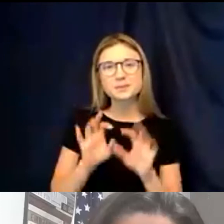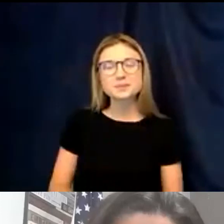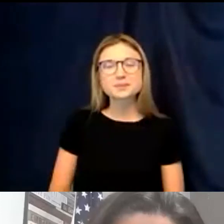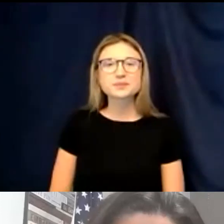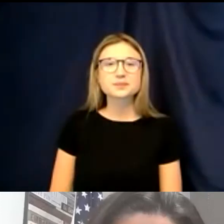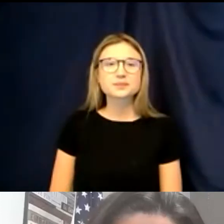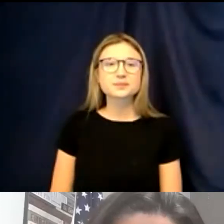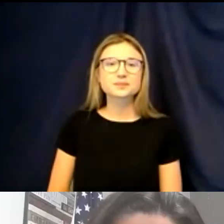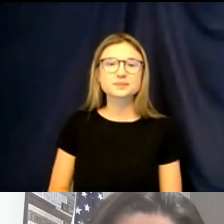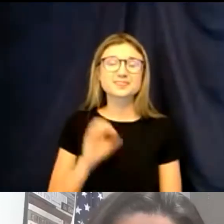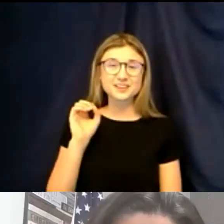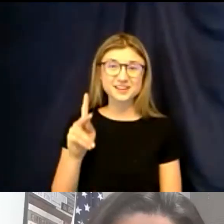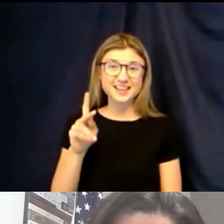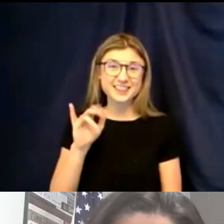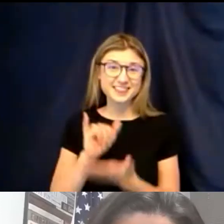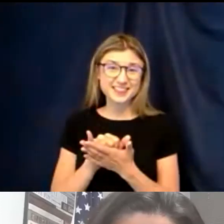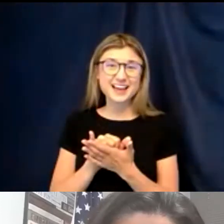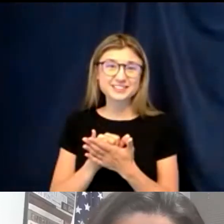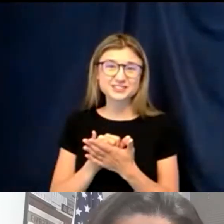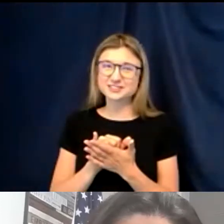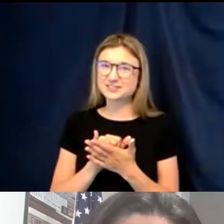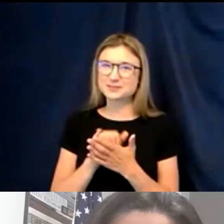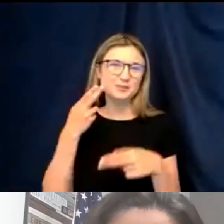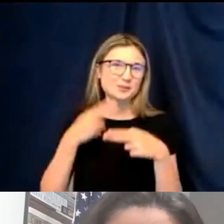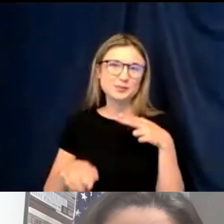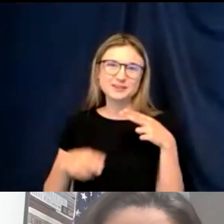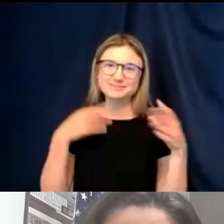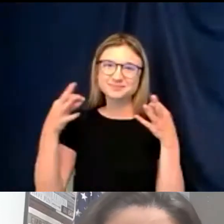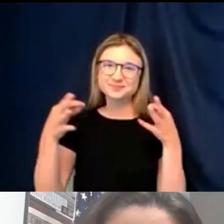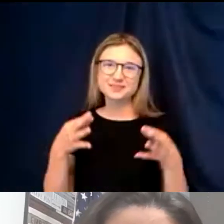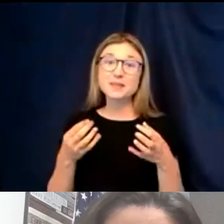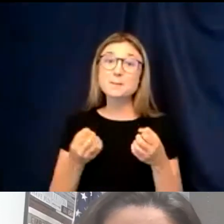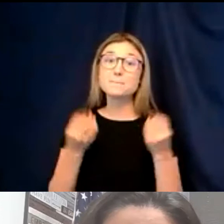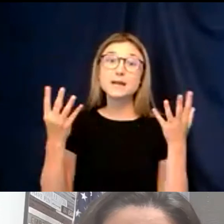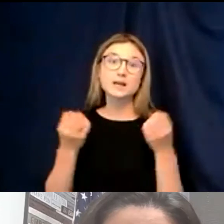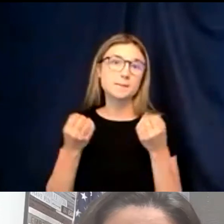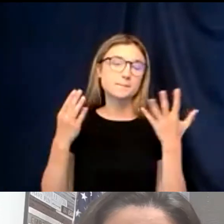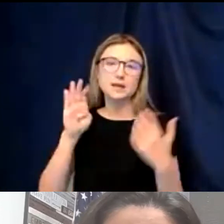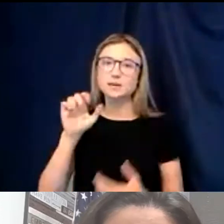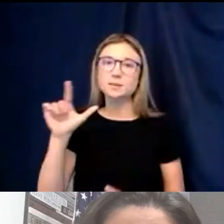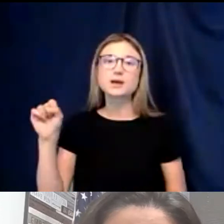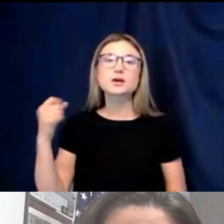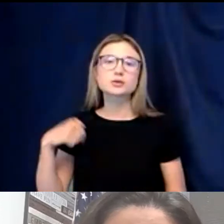Okay, I mean, as I said, that's just a snapshot of the many, many bills that that the group was tracking.